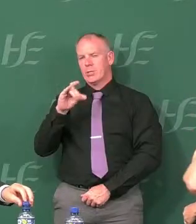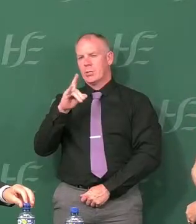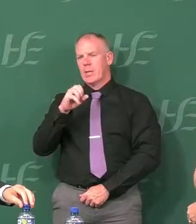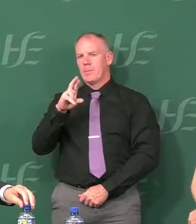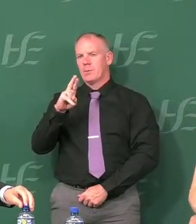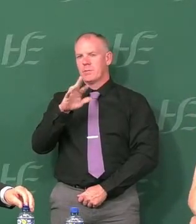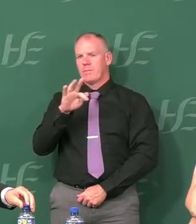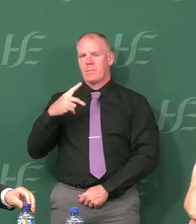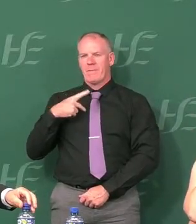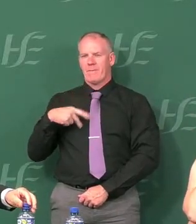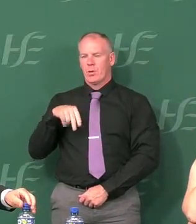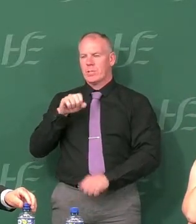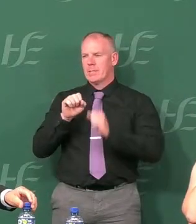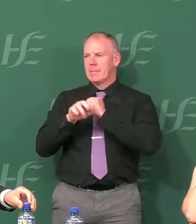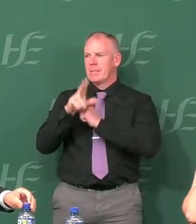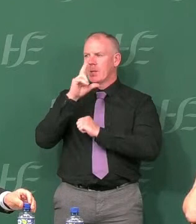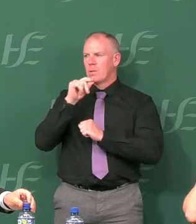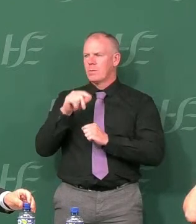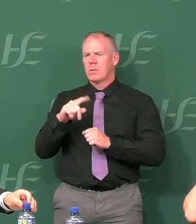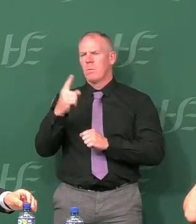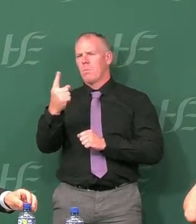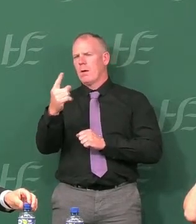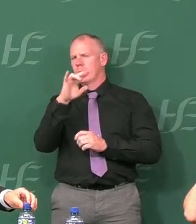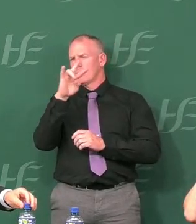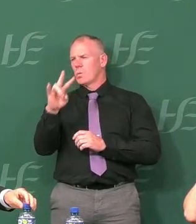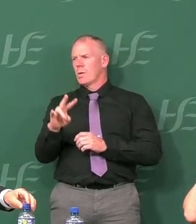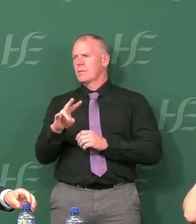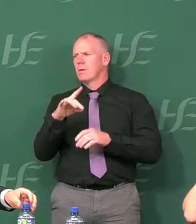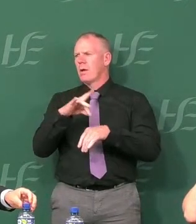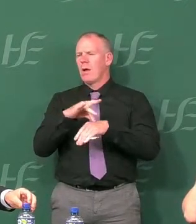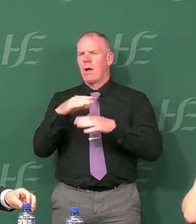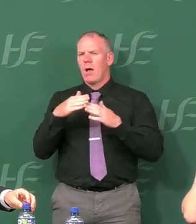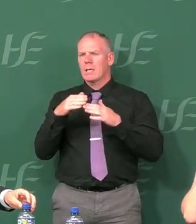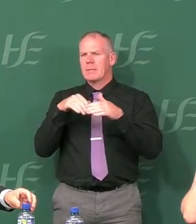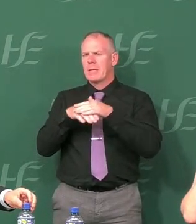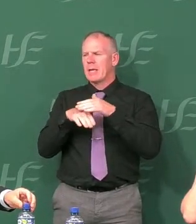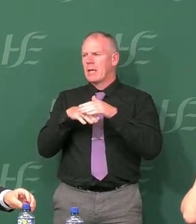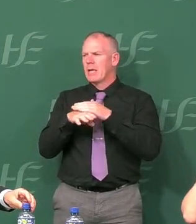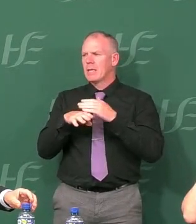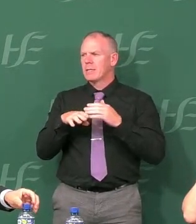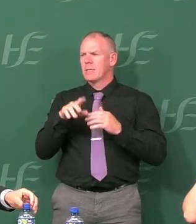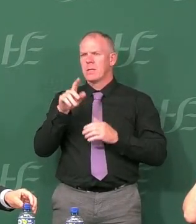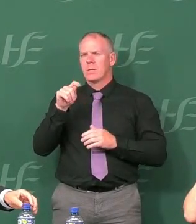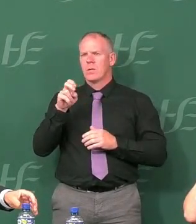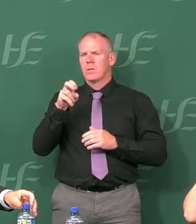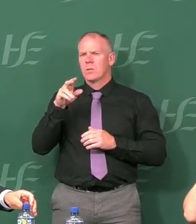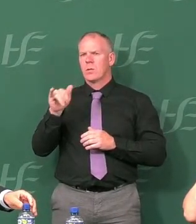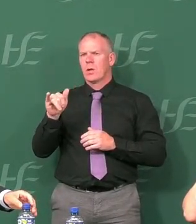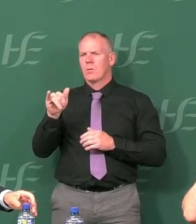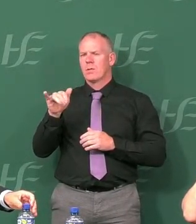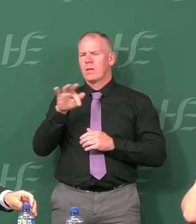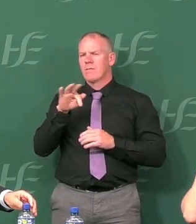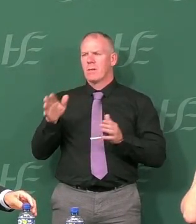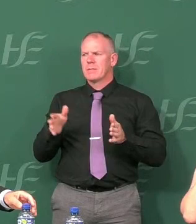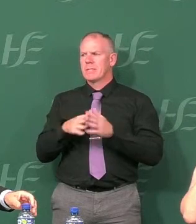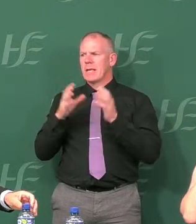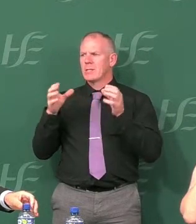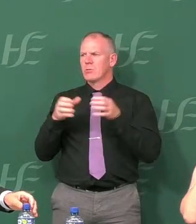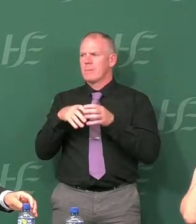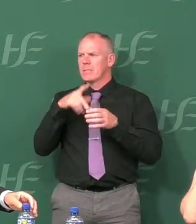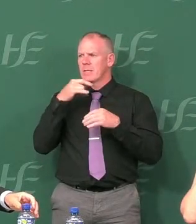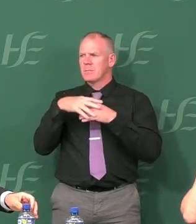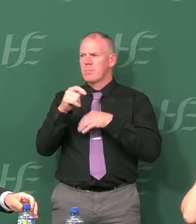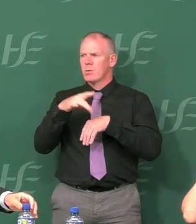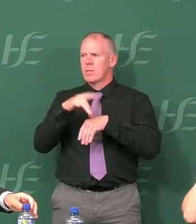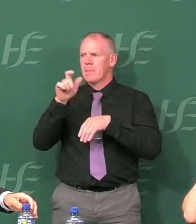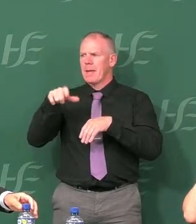Hey, Richard Chambers from Virgin Media News. I just want to ask first about hospital admissions. Tony Canavan from Sales Group said that the majority of the